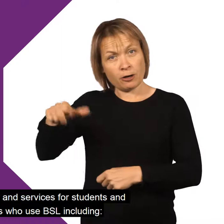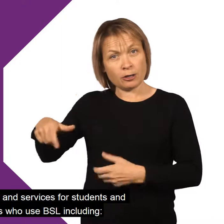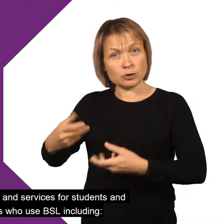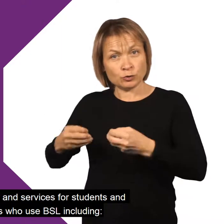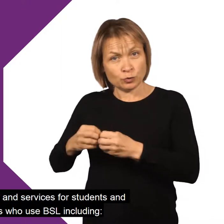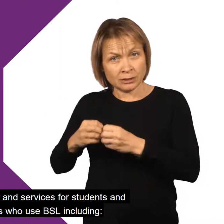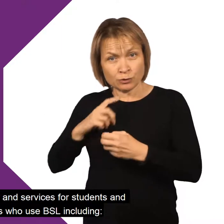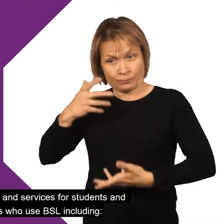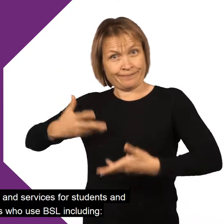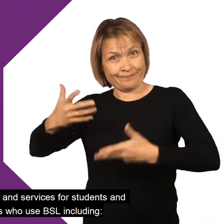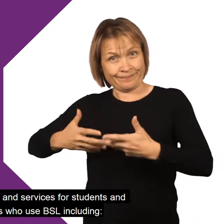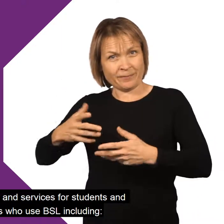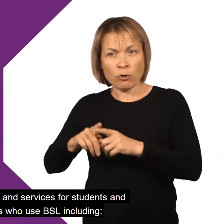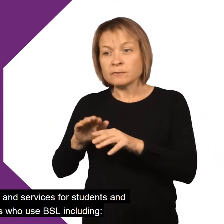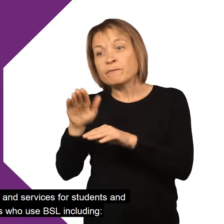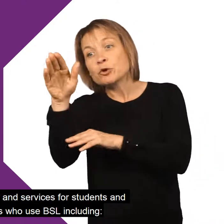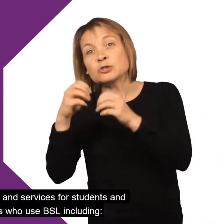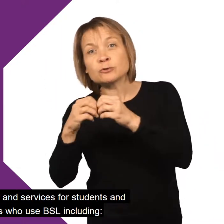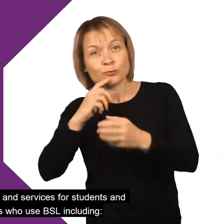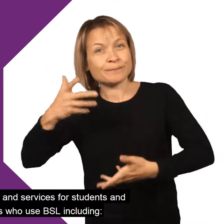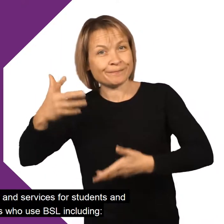prospective students who use BSL including